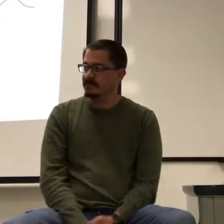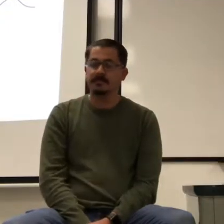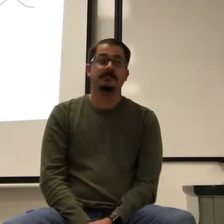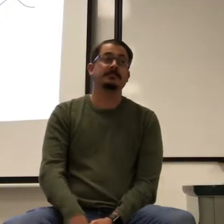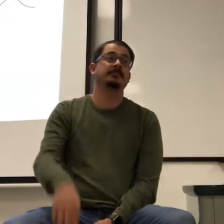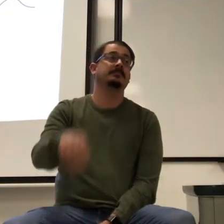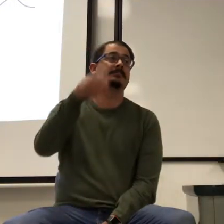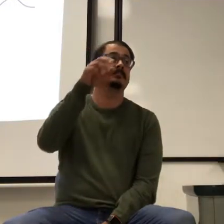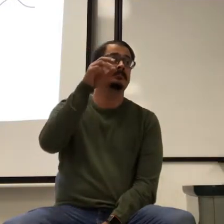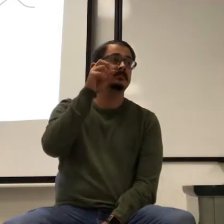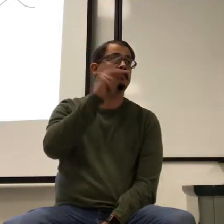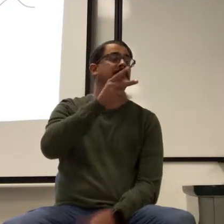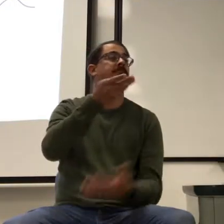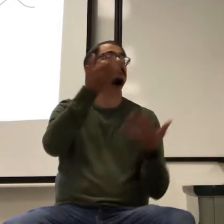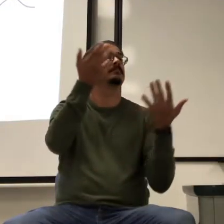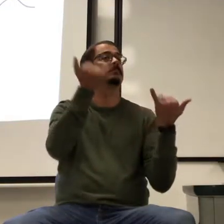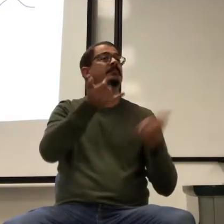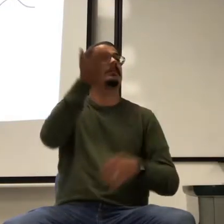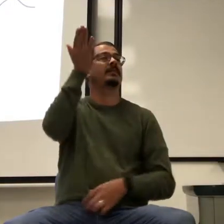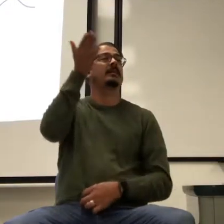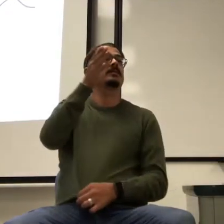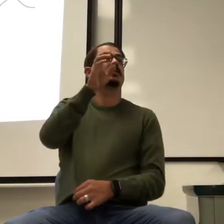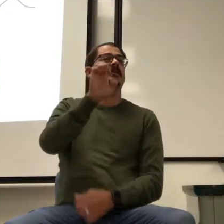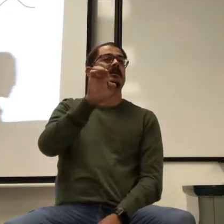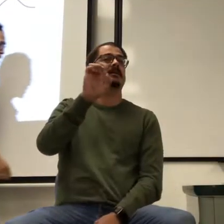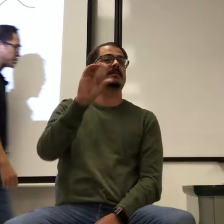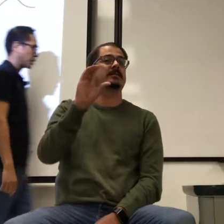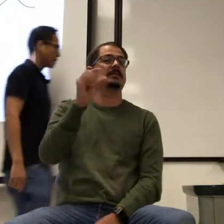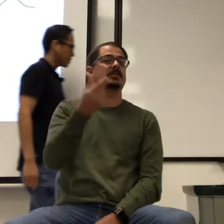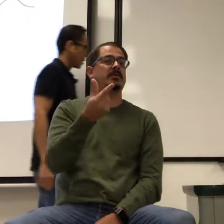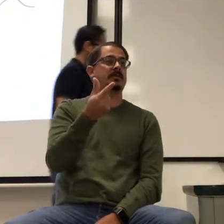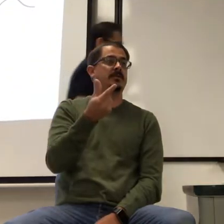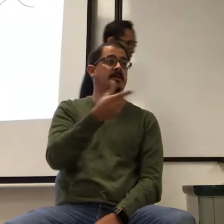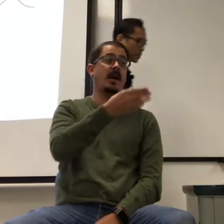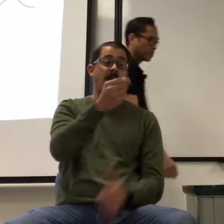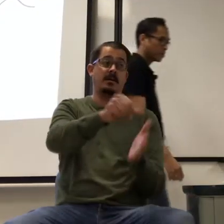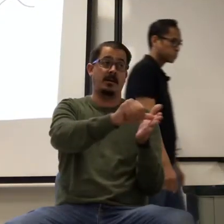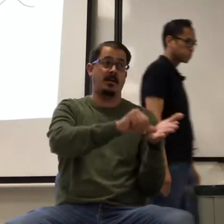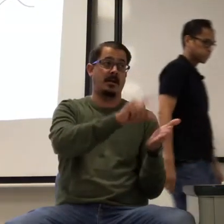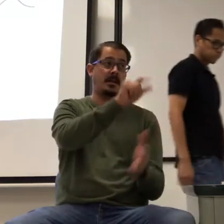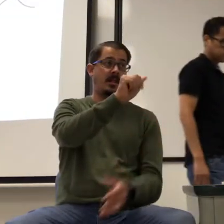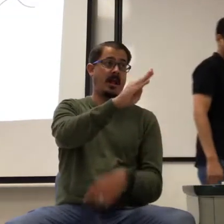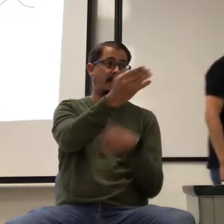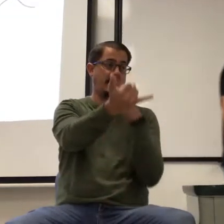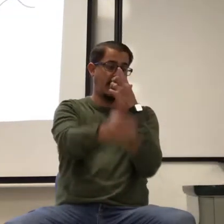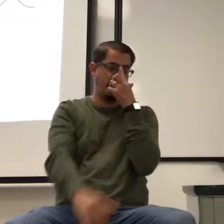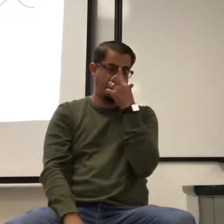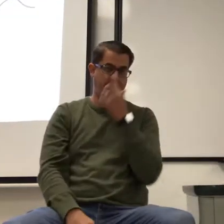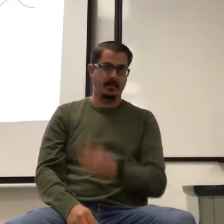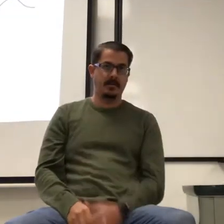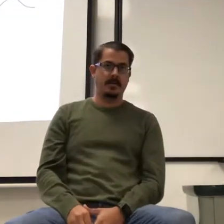Right, today I'm going to lecture on the ECG, and we'll do the dissection lab today.